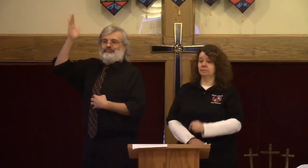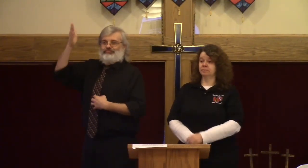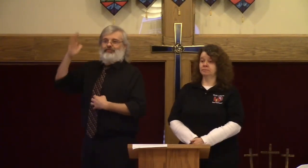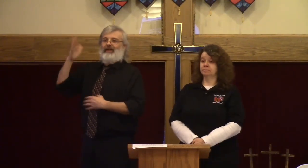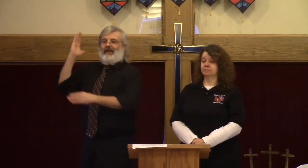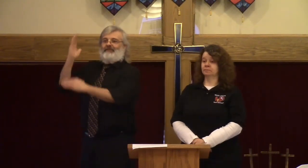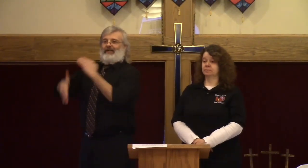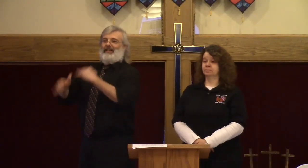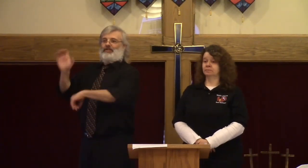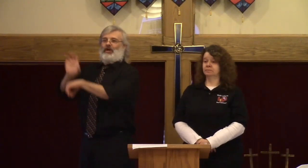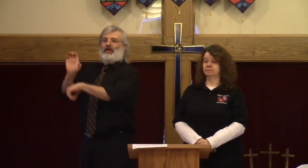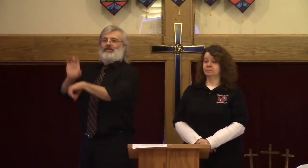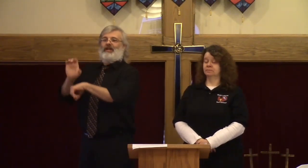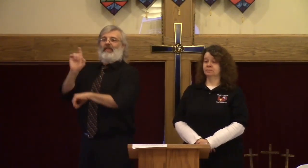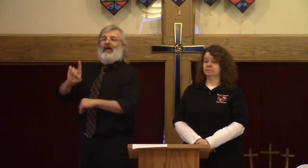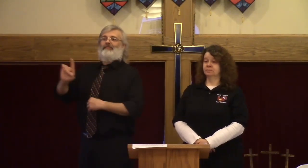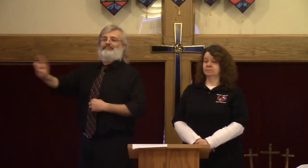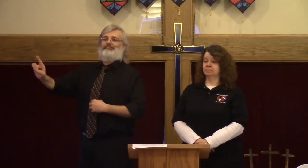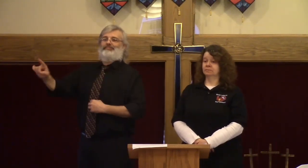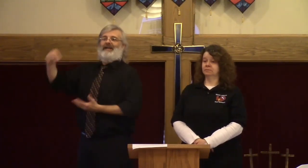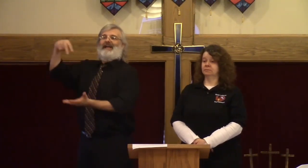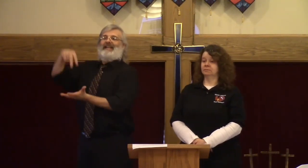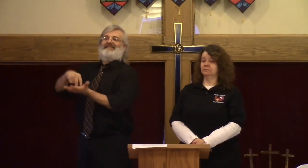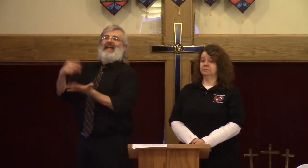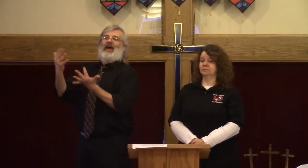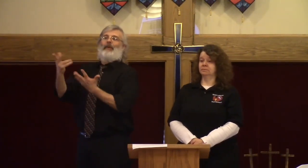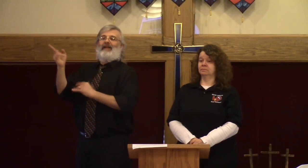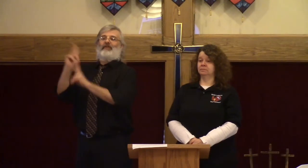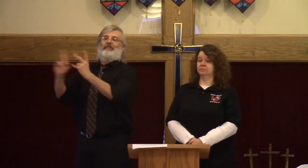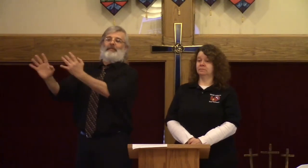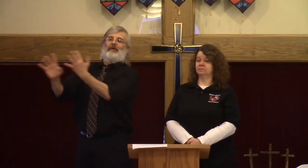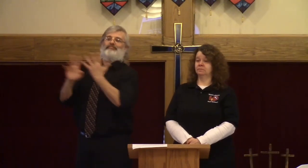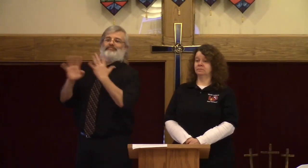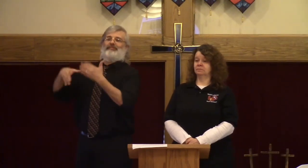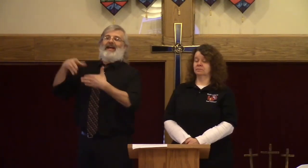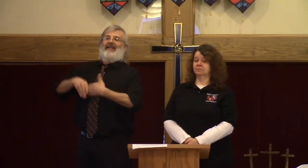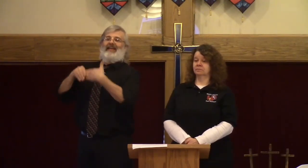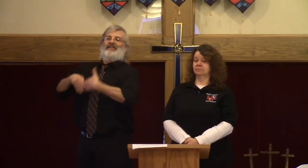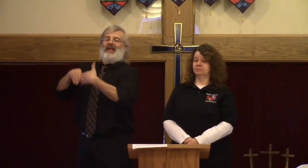hearing Finnish church. They stay away from the people. They shake